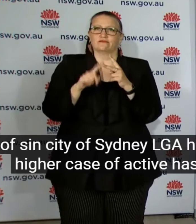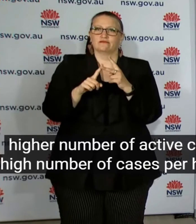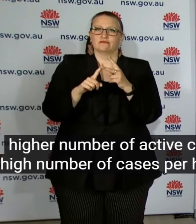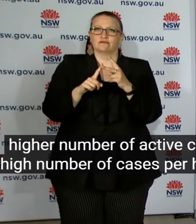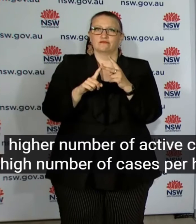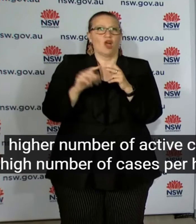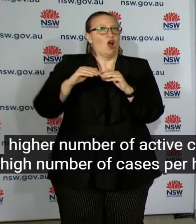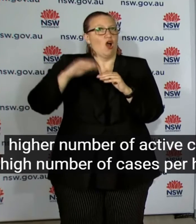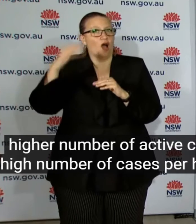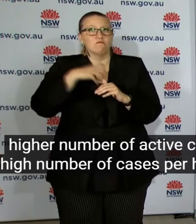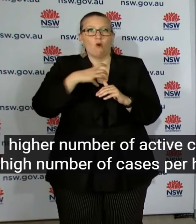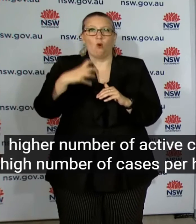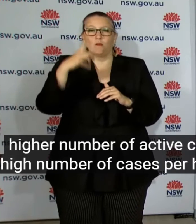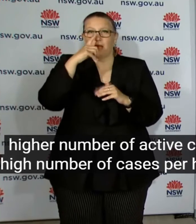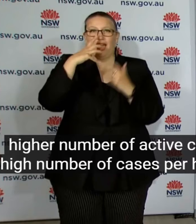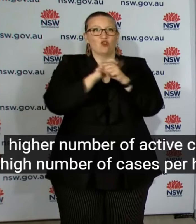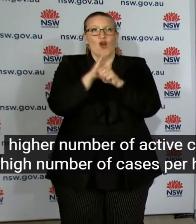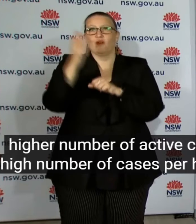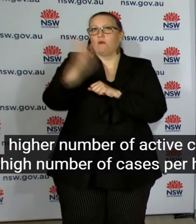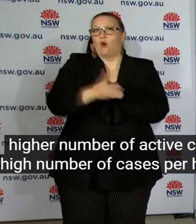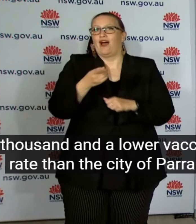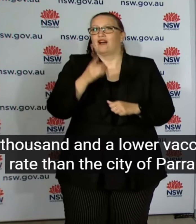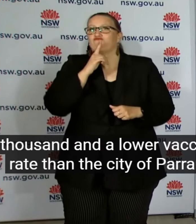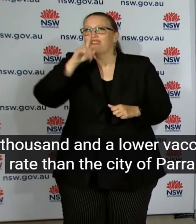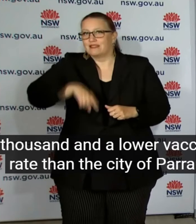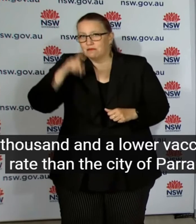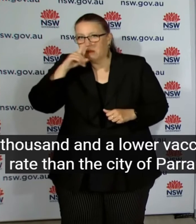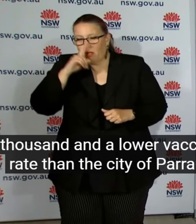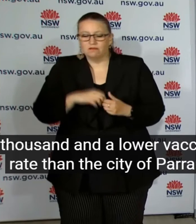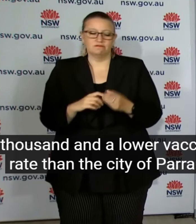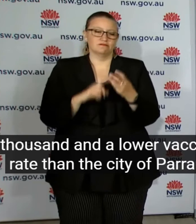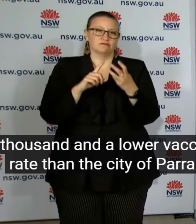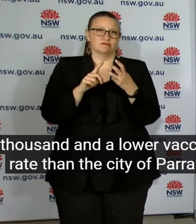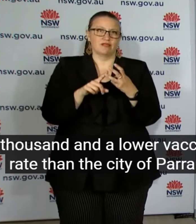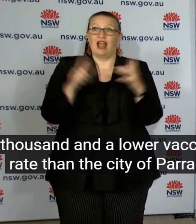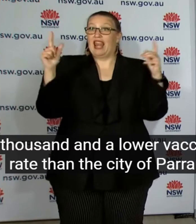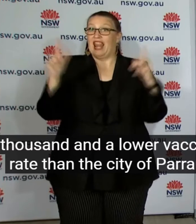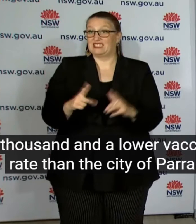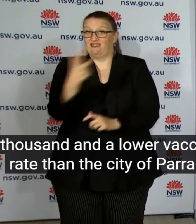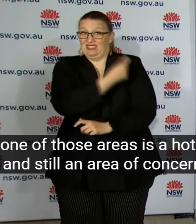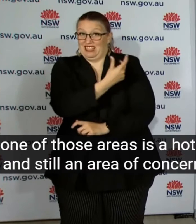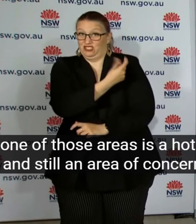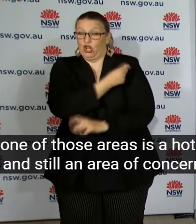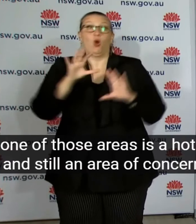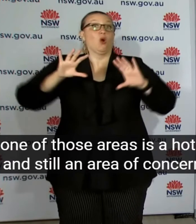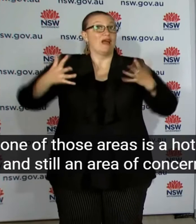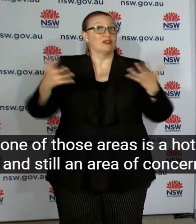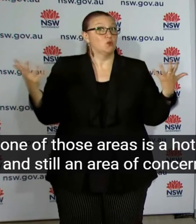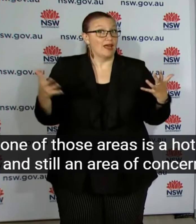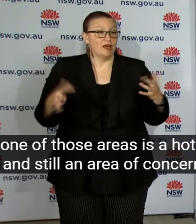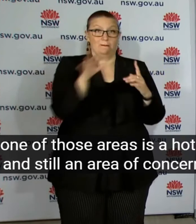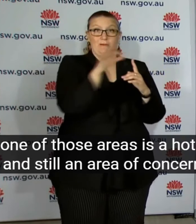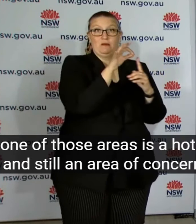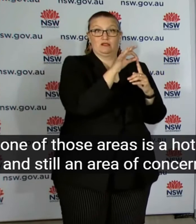Parramatta. One of those areas is a hotspot and still an area of concern. The other one isn't, and they have similar population sizes. Could you